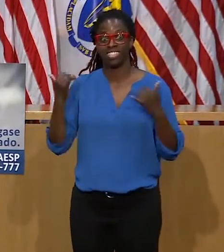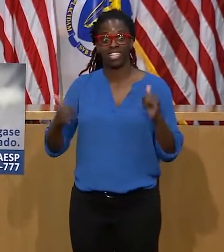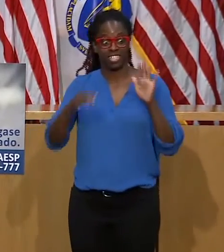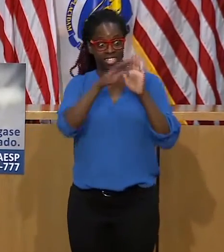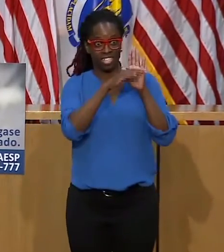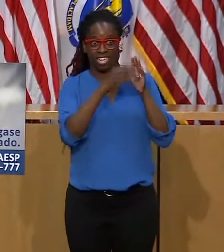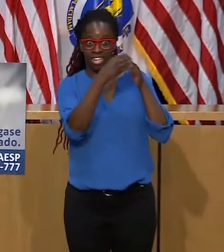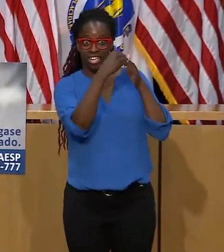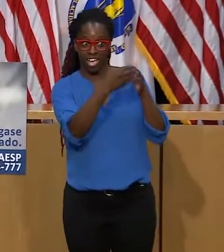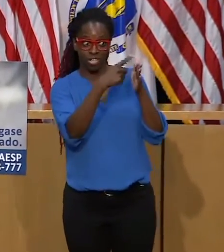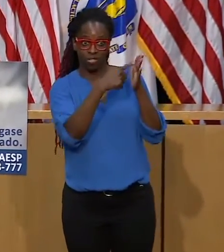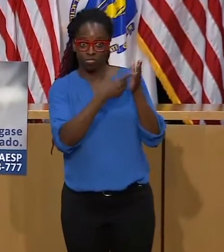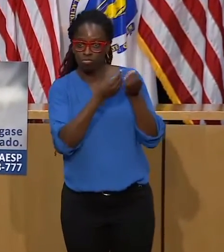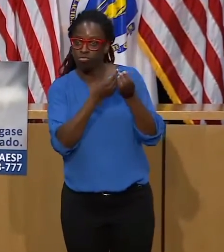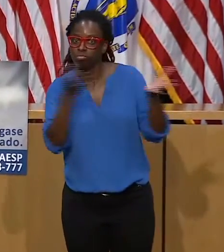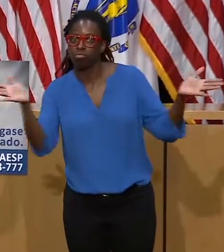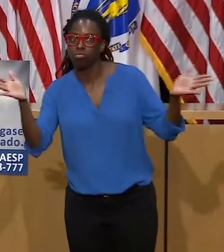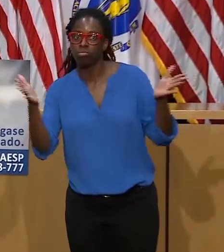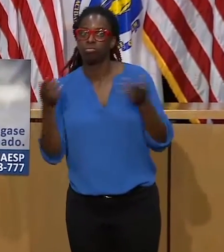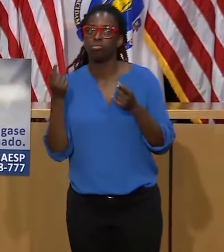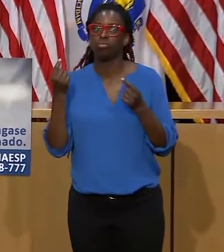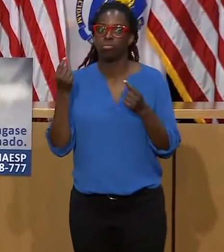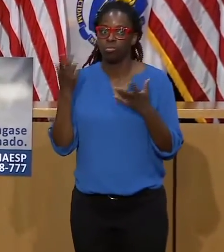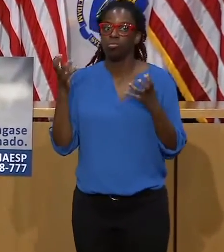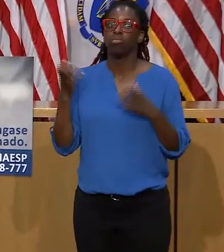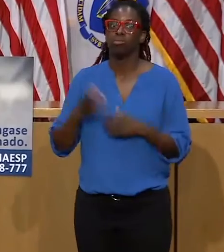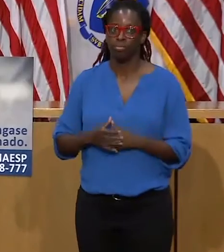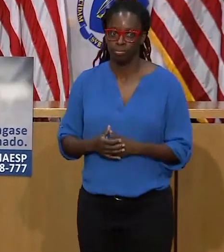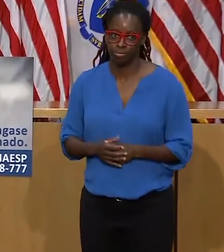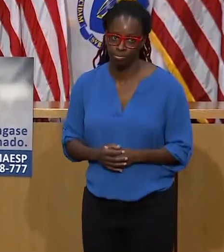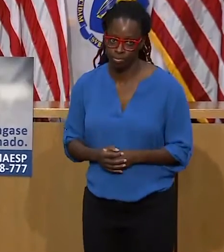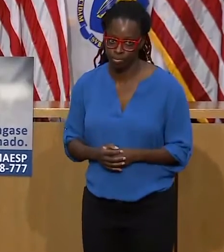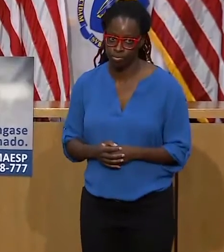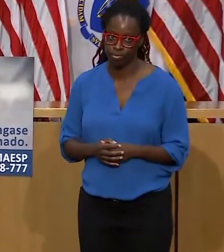as possible head back to classrooms this fall.